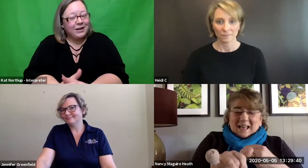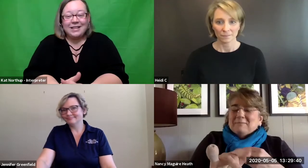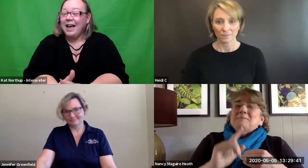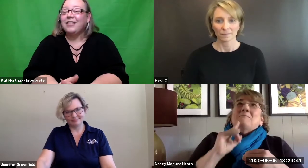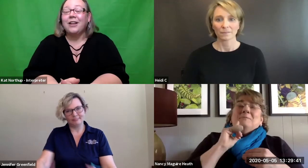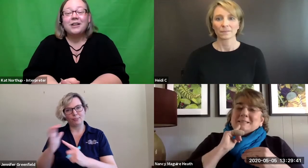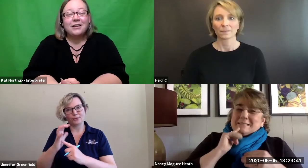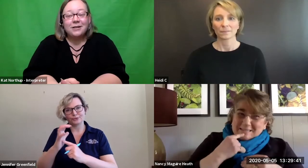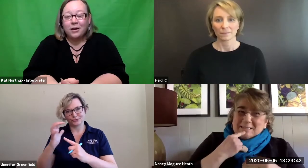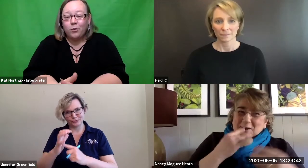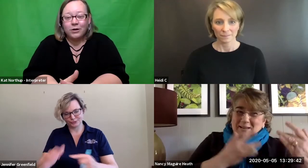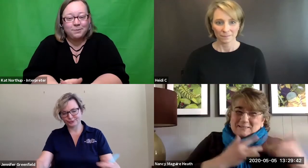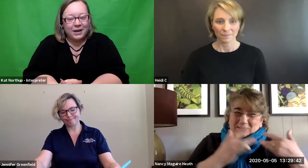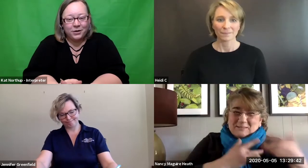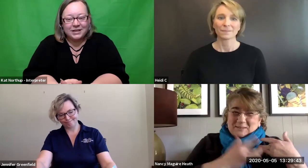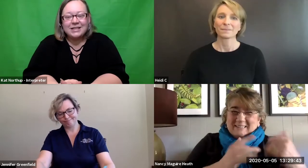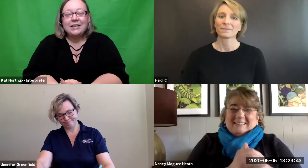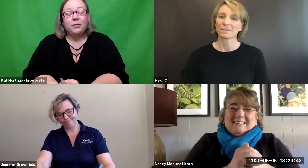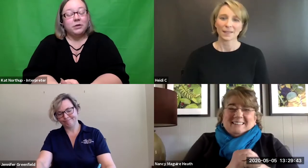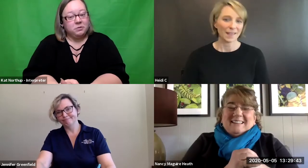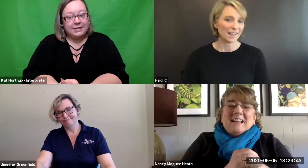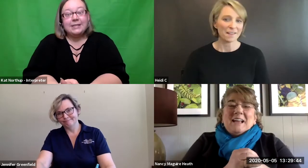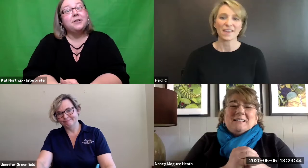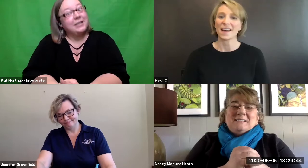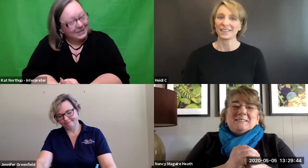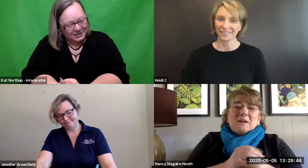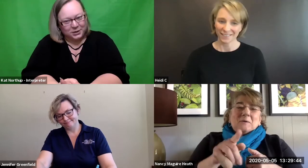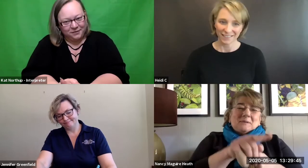concern regarding the athletic awards banquet, which was